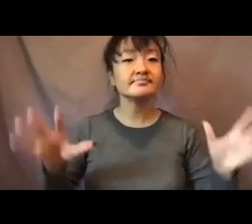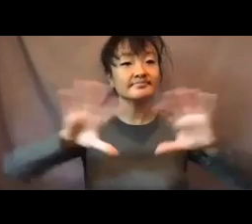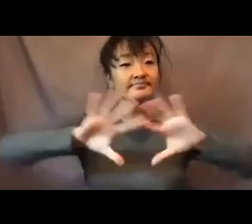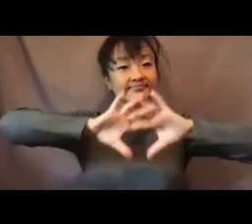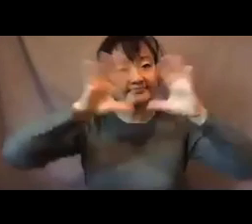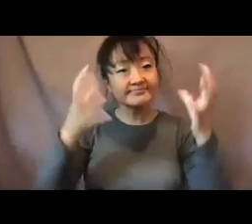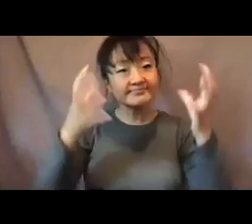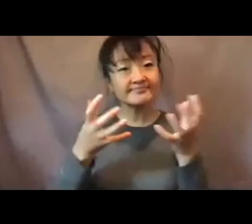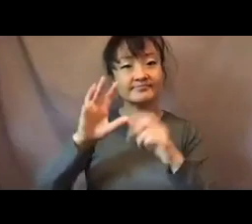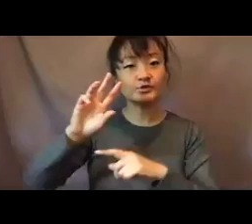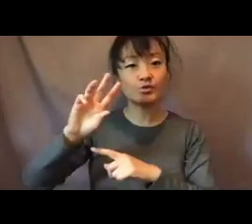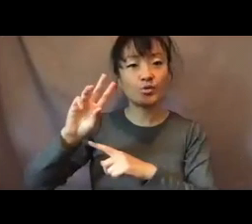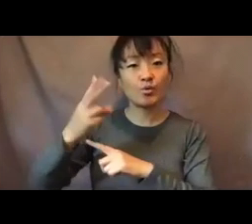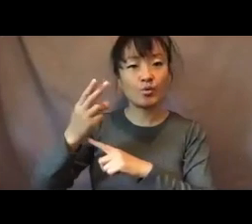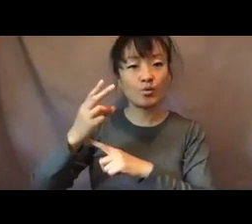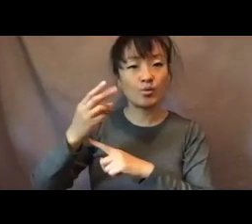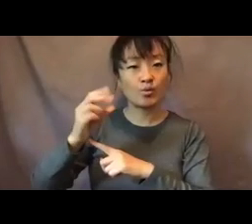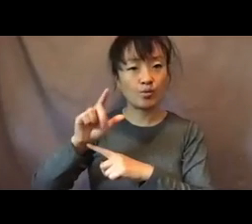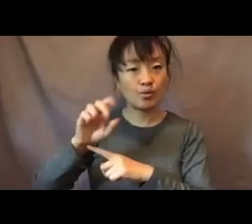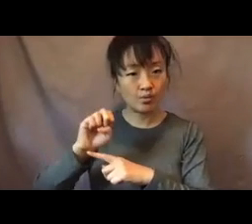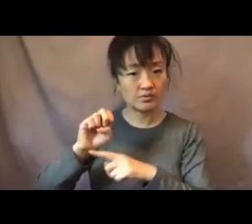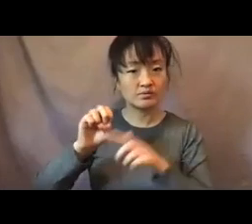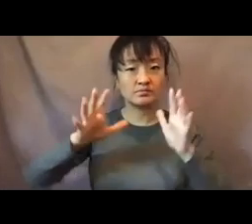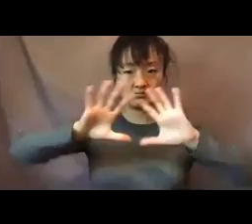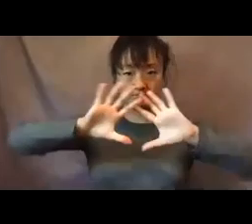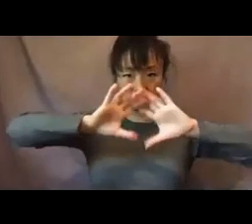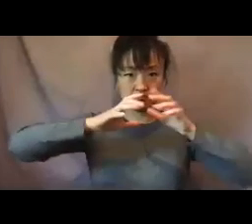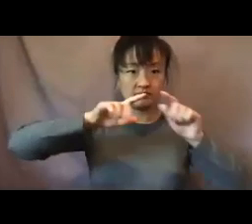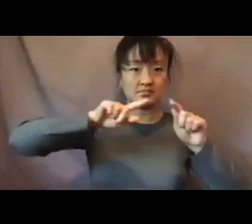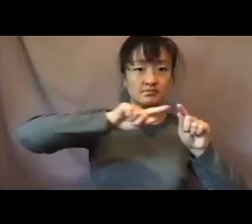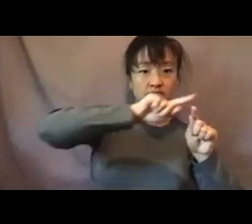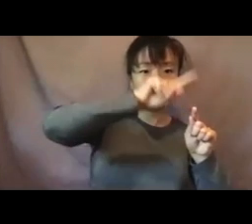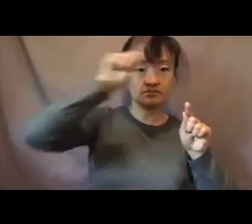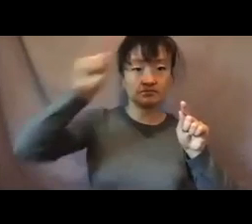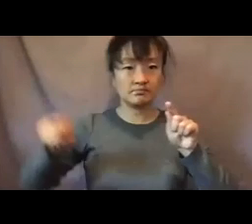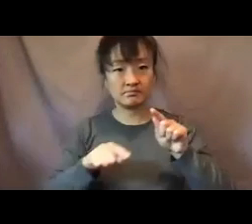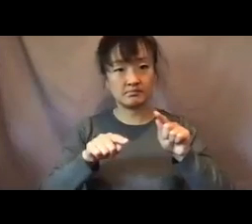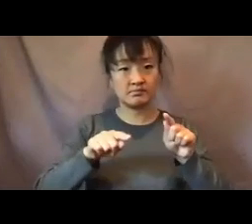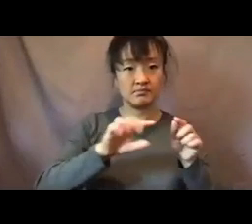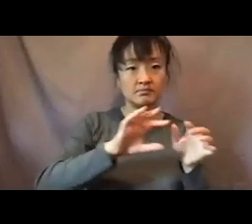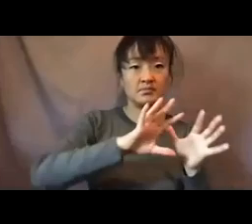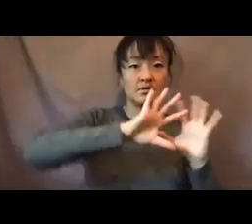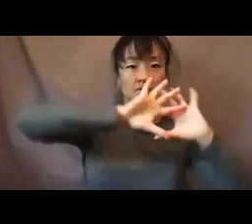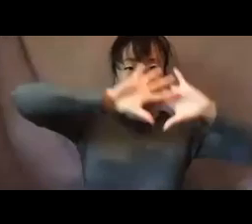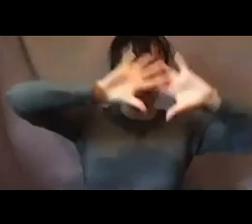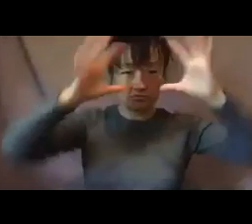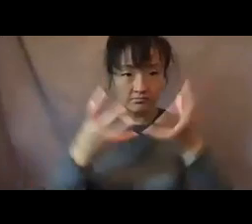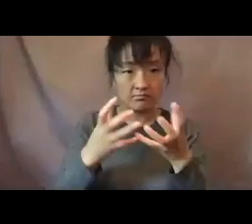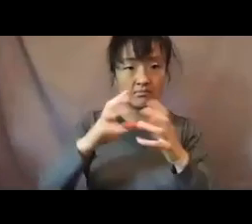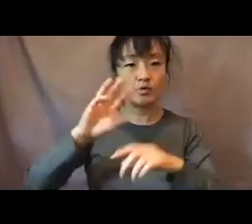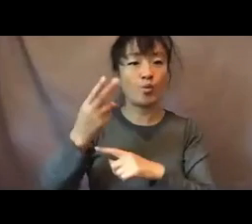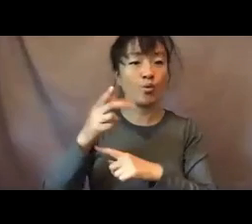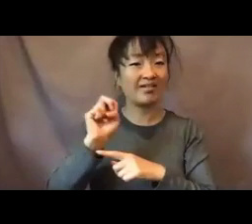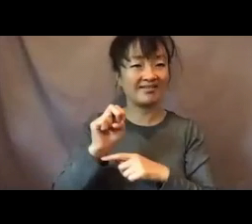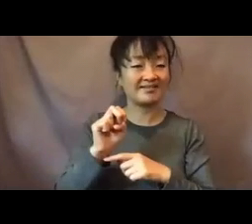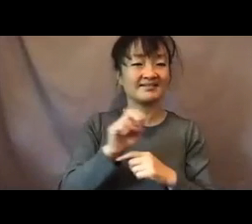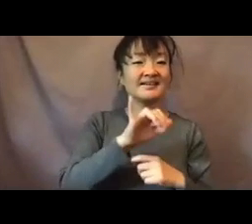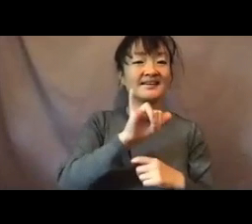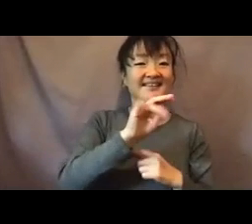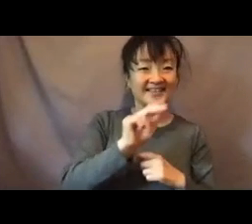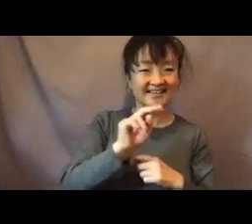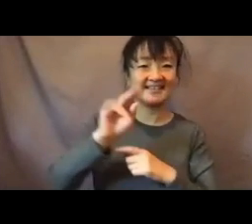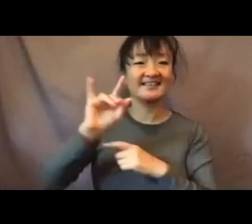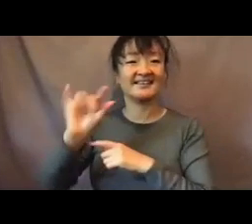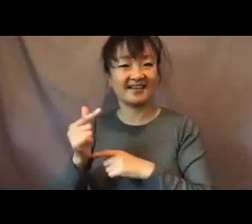So the circle embodies a sense of wholeness as well, that yin and yang together create a whole. There's